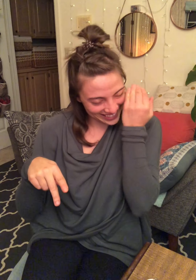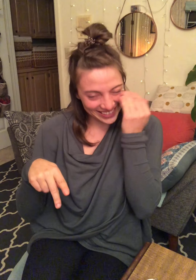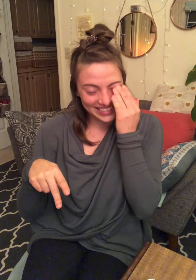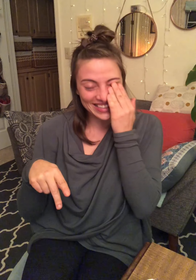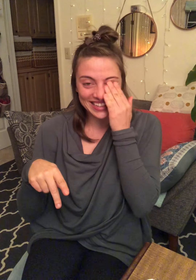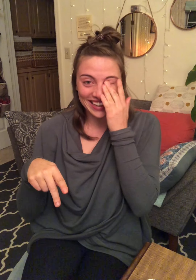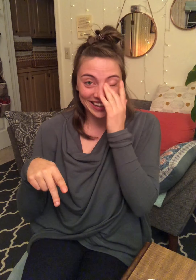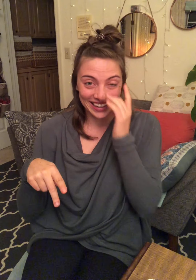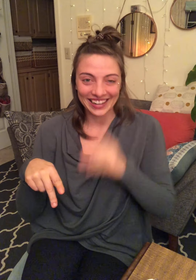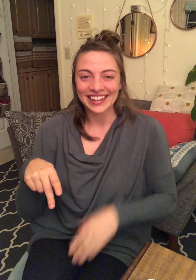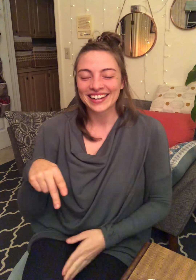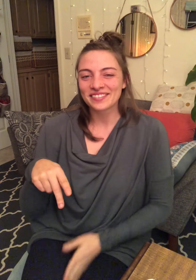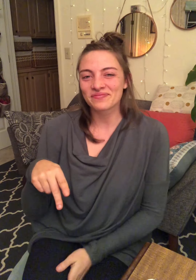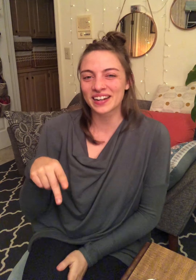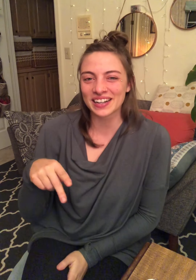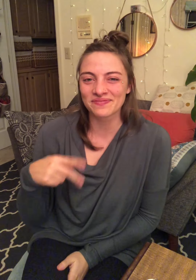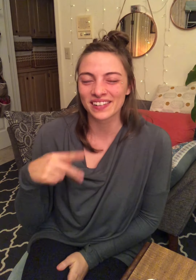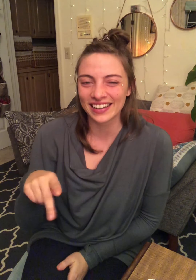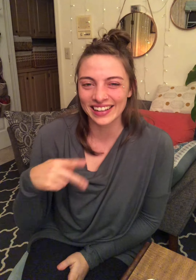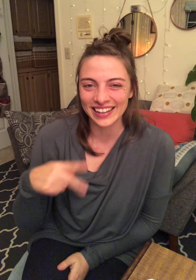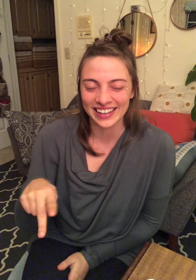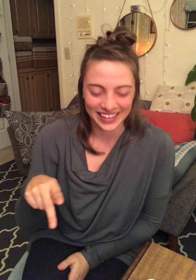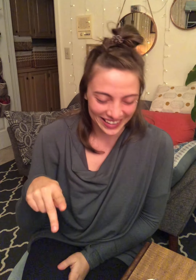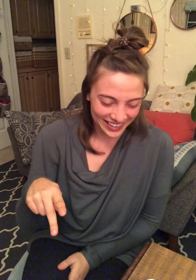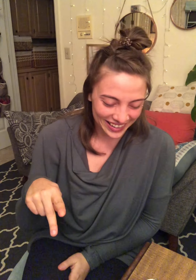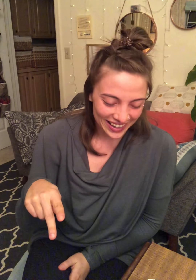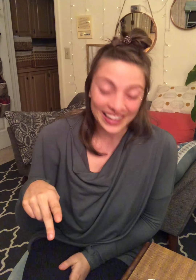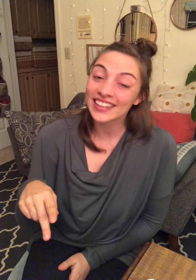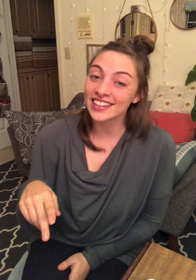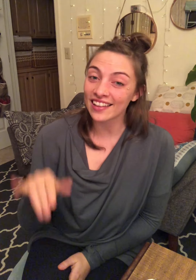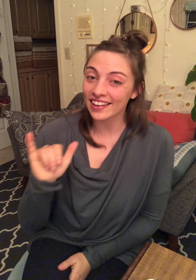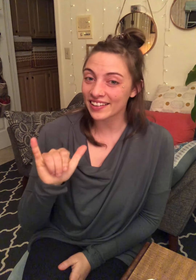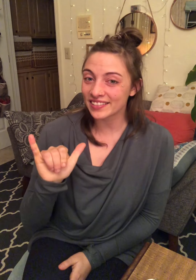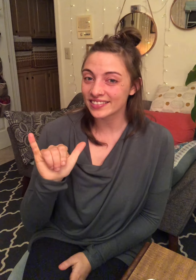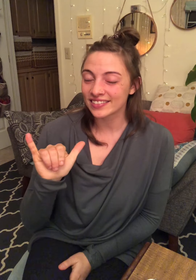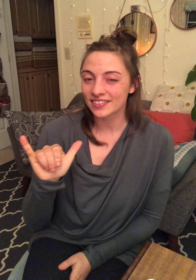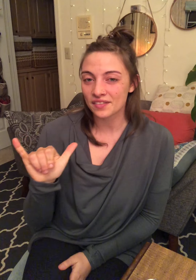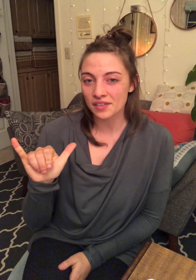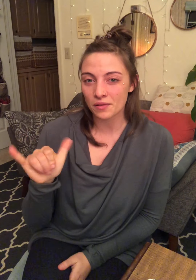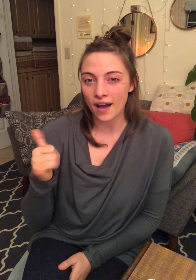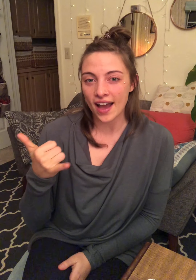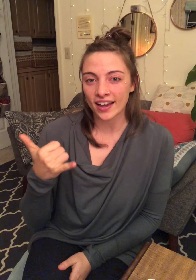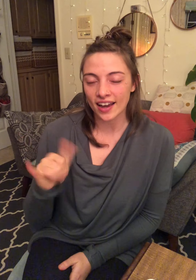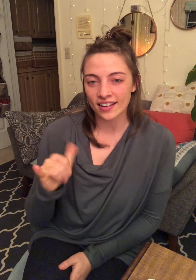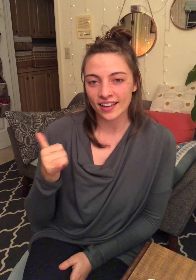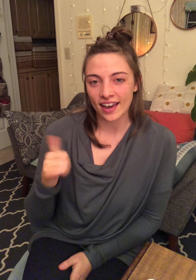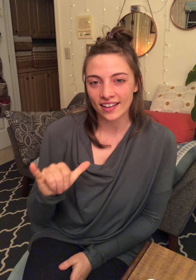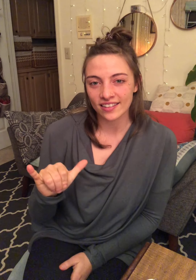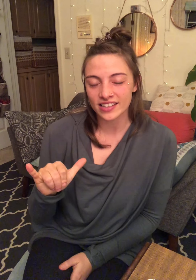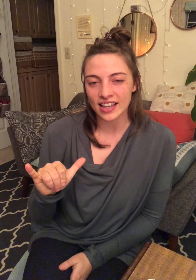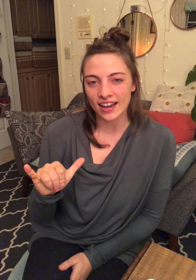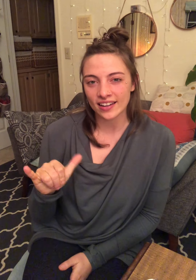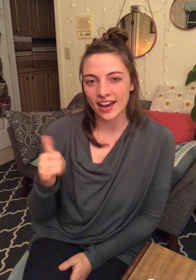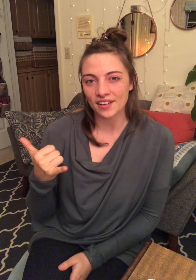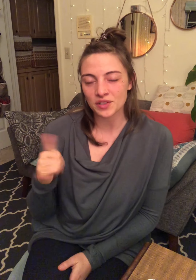You're sneaky. Purple. Yellow with a Y, kind of like a hang loose sign, out